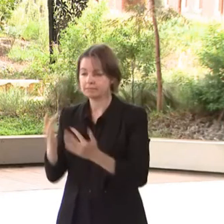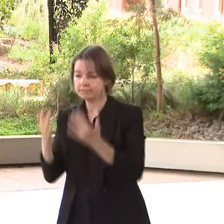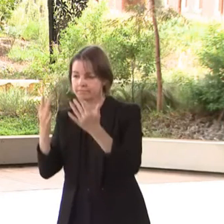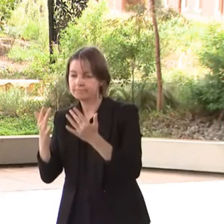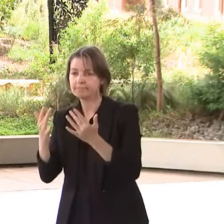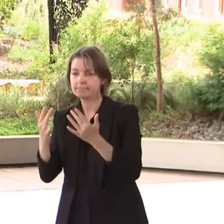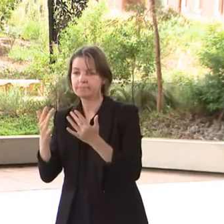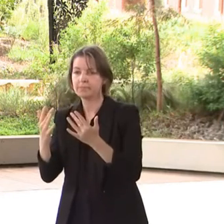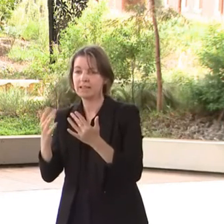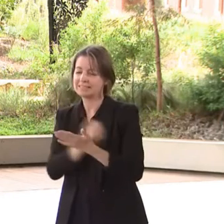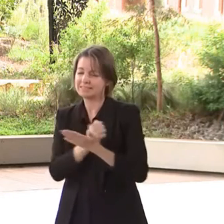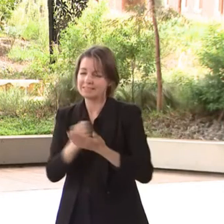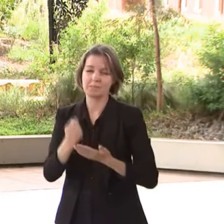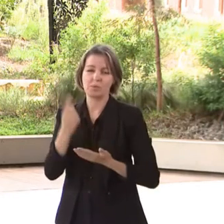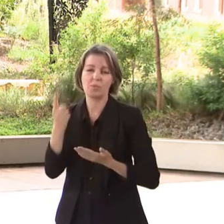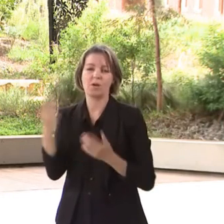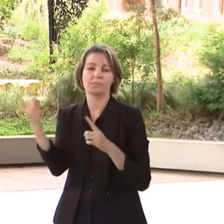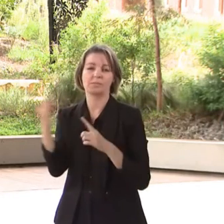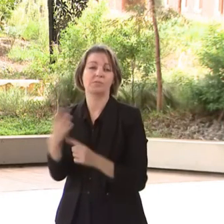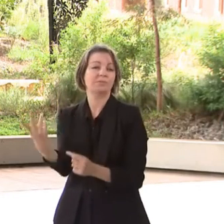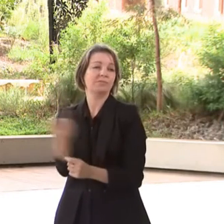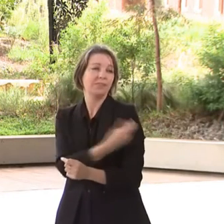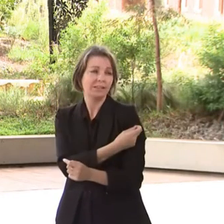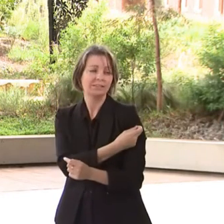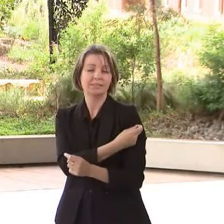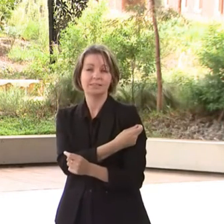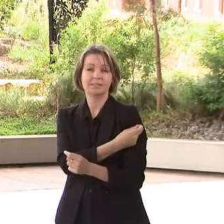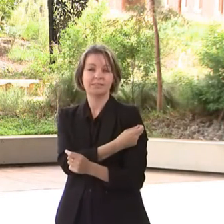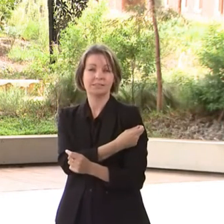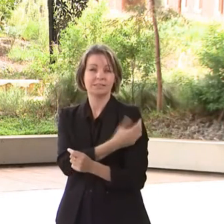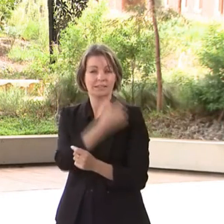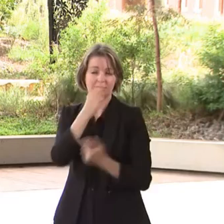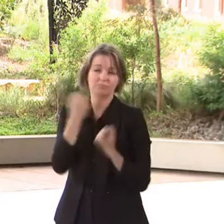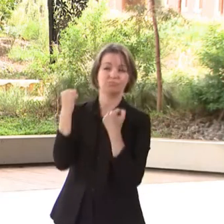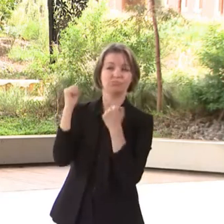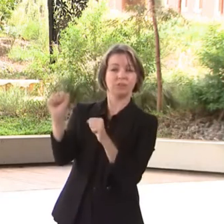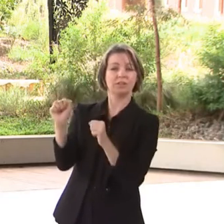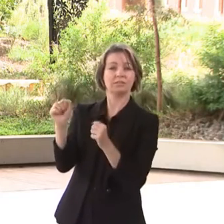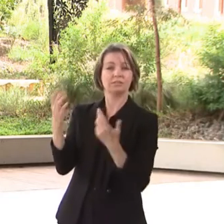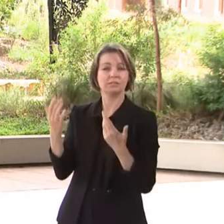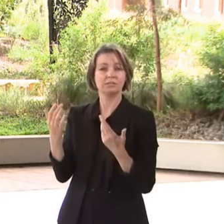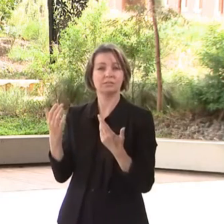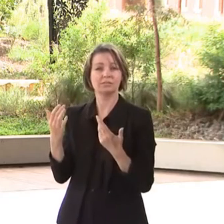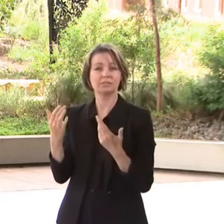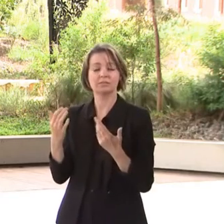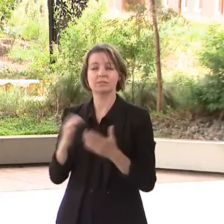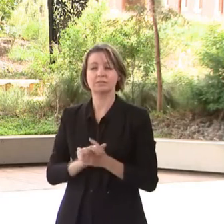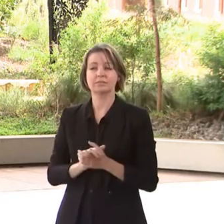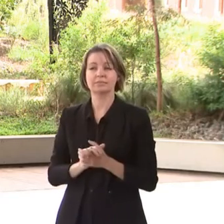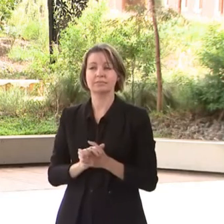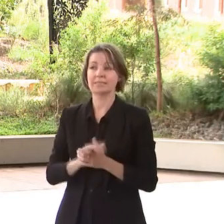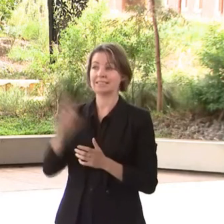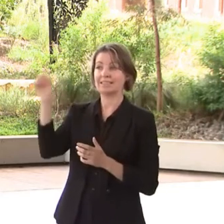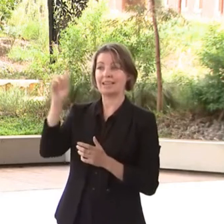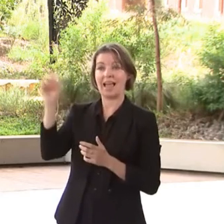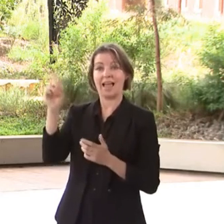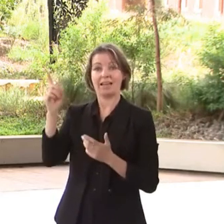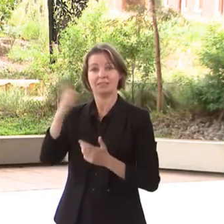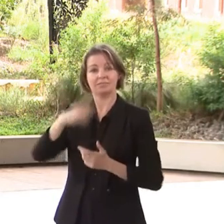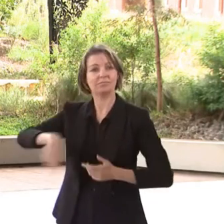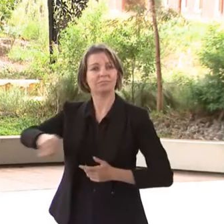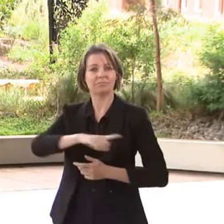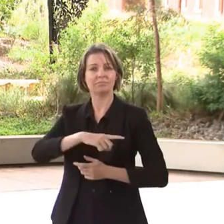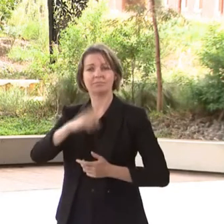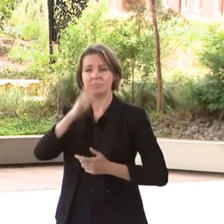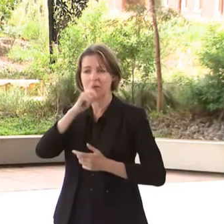boosted ensures that you look after yourself and your healthcare. And today we are in a position in our state where everyone's made that